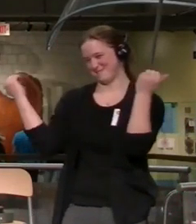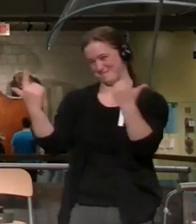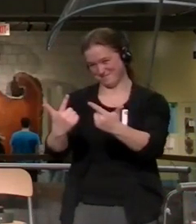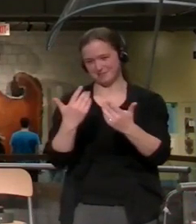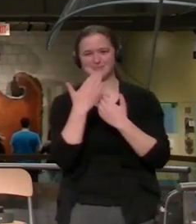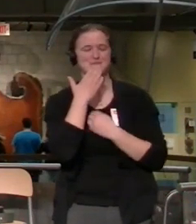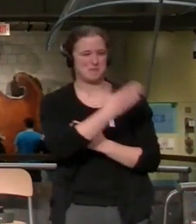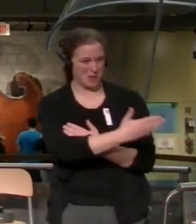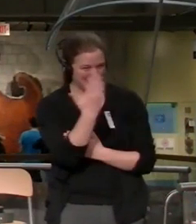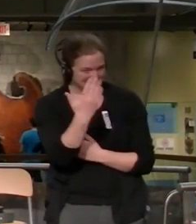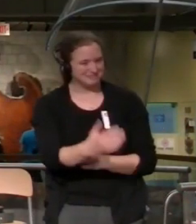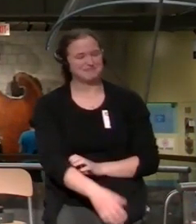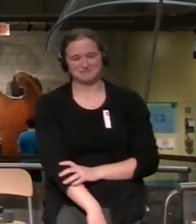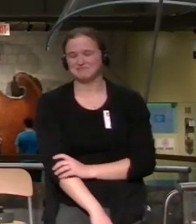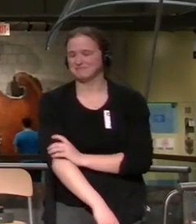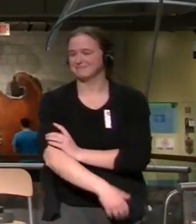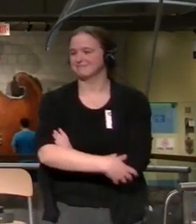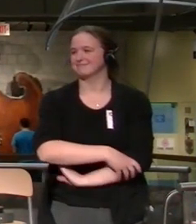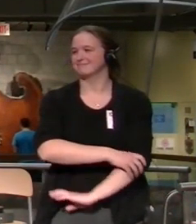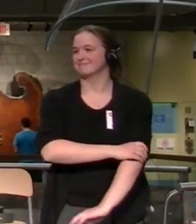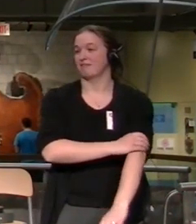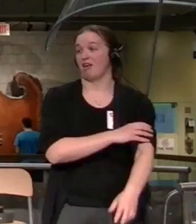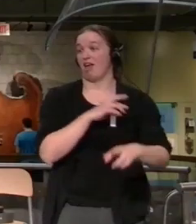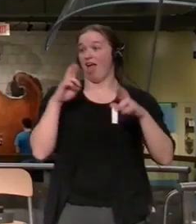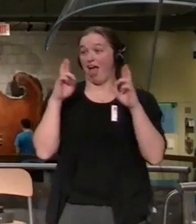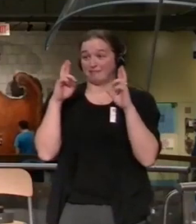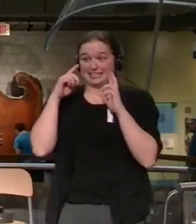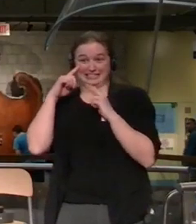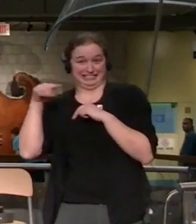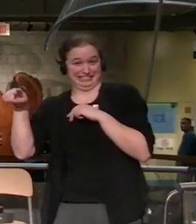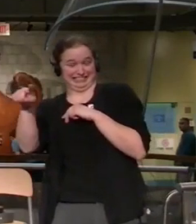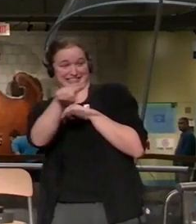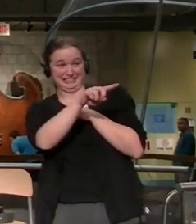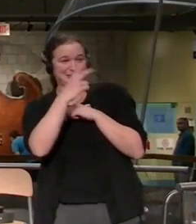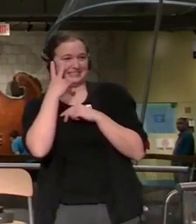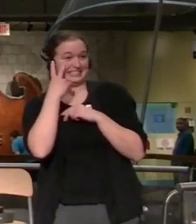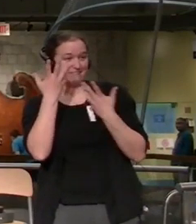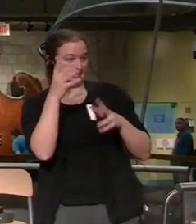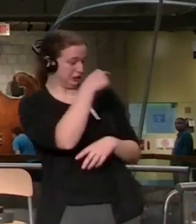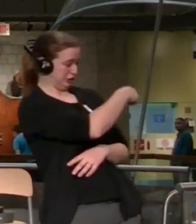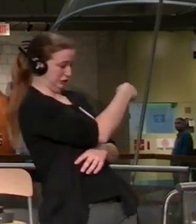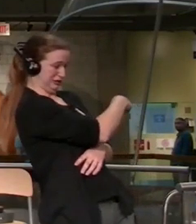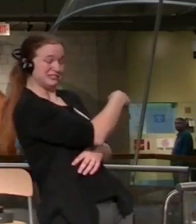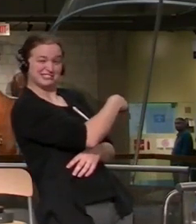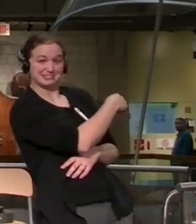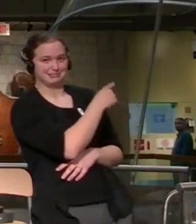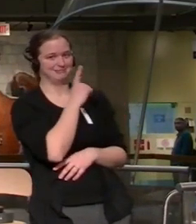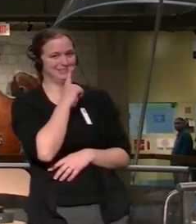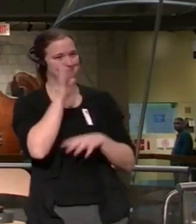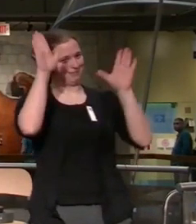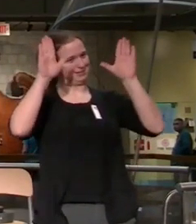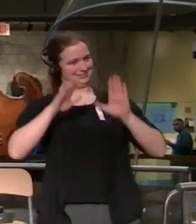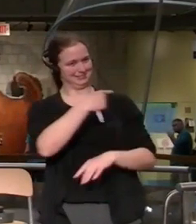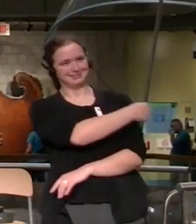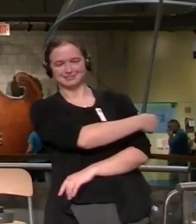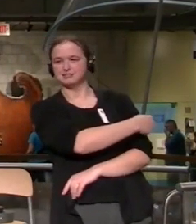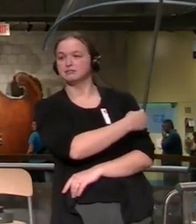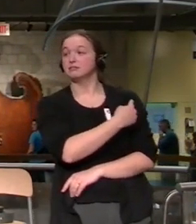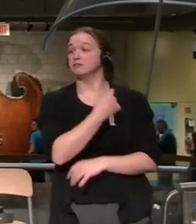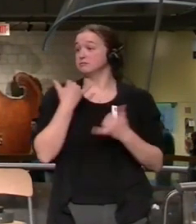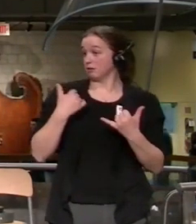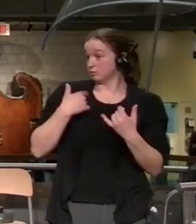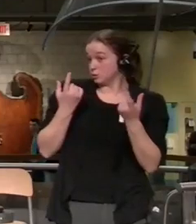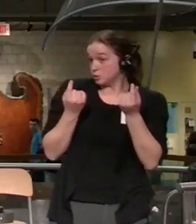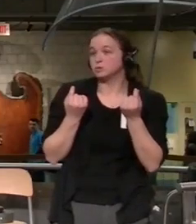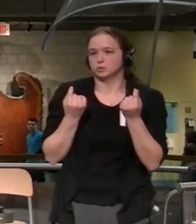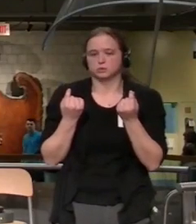Good morning. Hopefully, you've been able to see some of the brain exhibits downstairs. It's really spectacular. But what I want to do for you today is I want to take